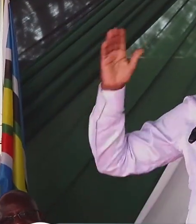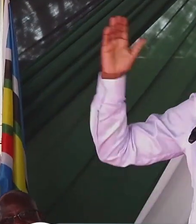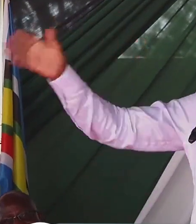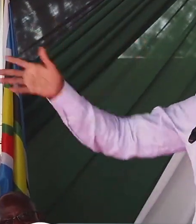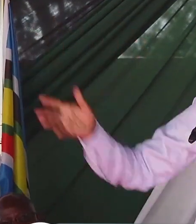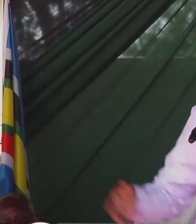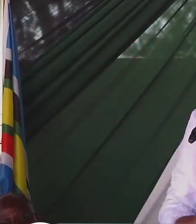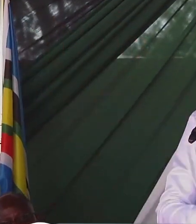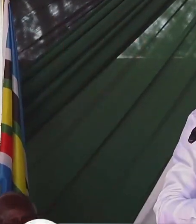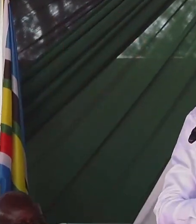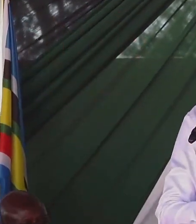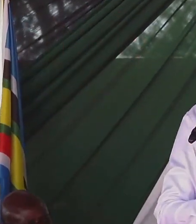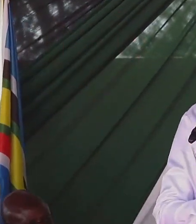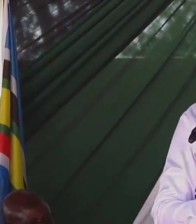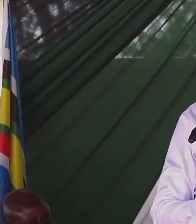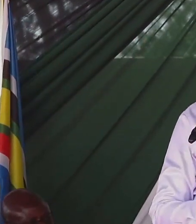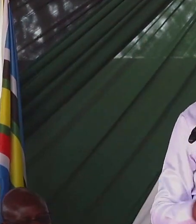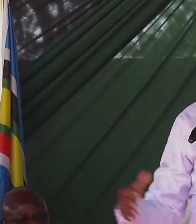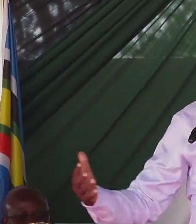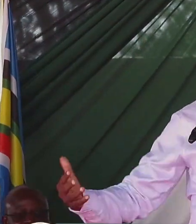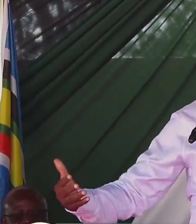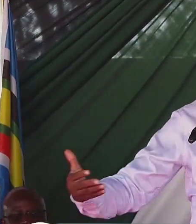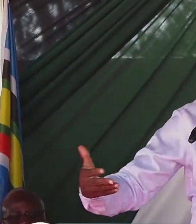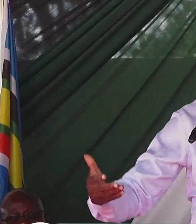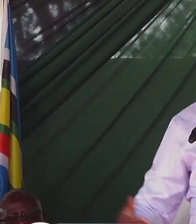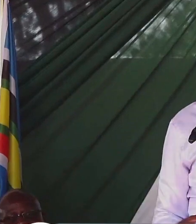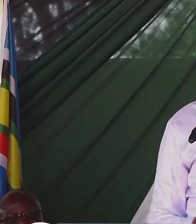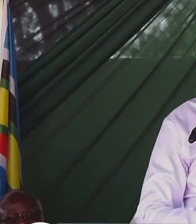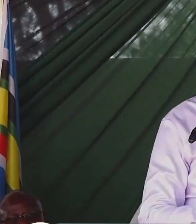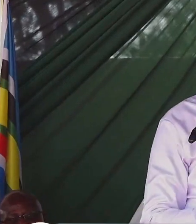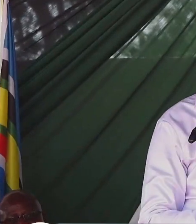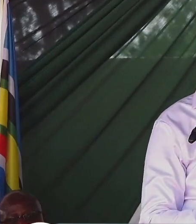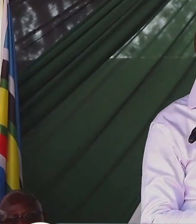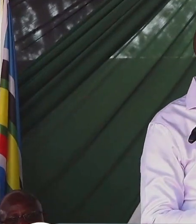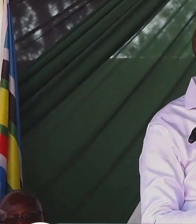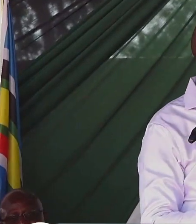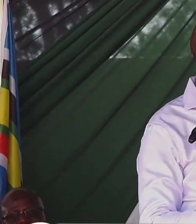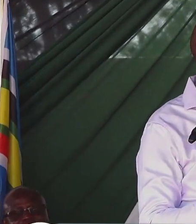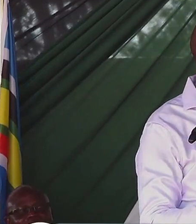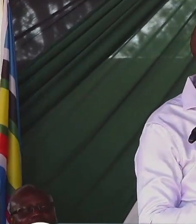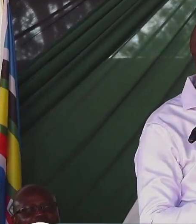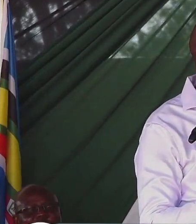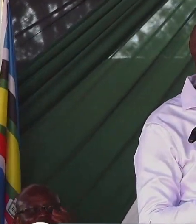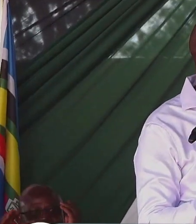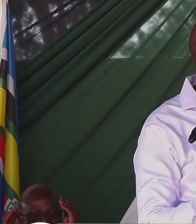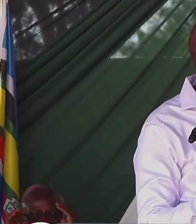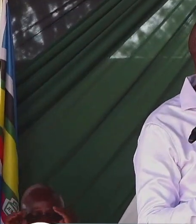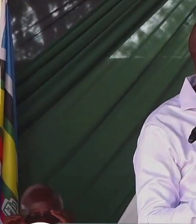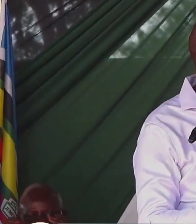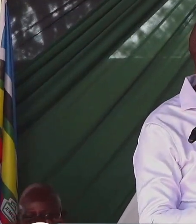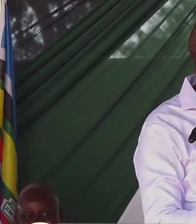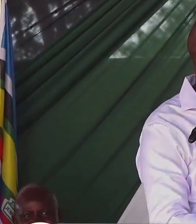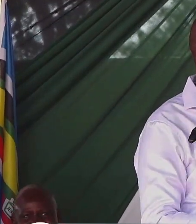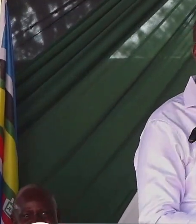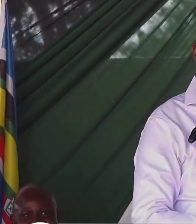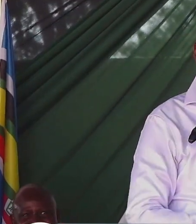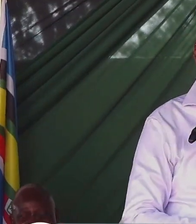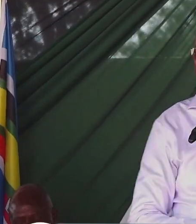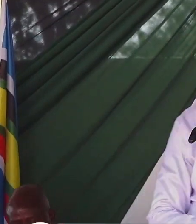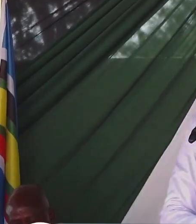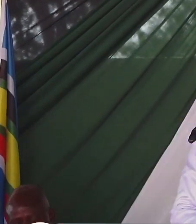him to Namoropos, and we slept in. He slept with his shoes in.